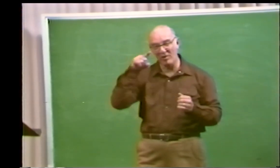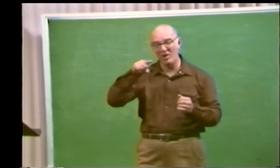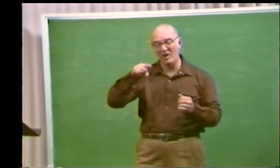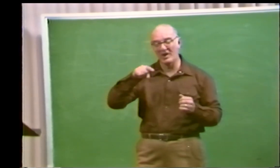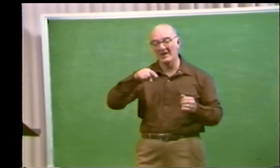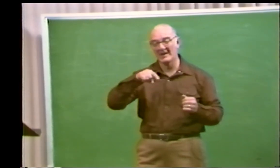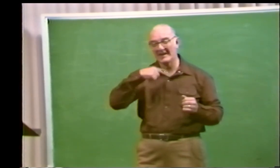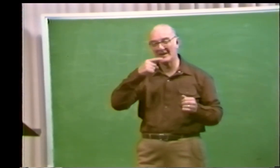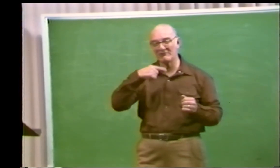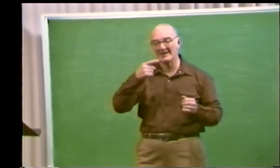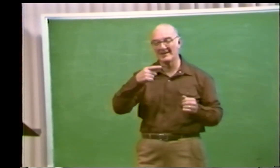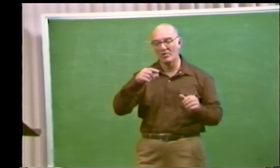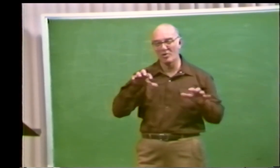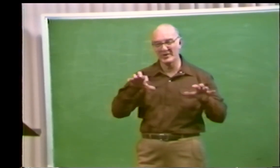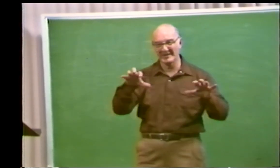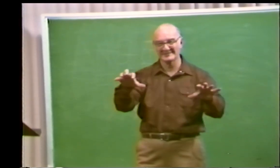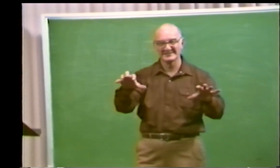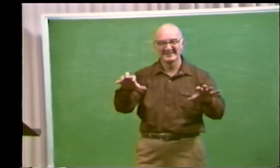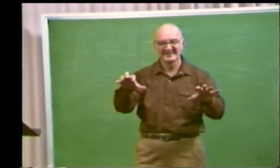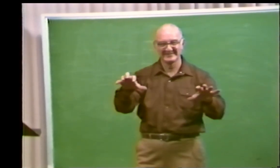for hearing audience.